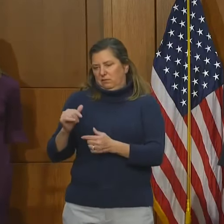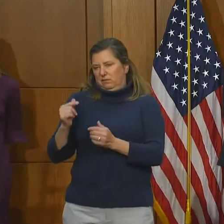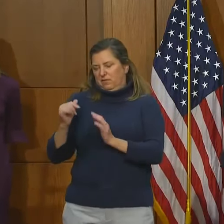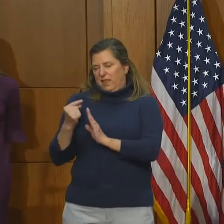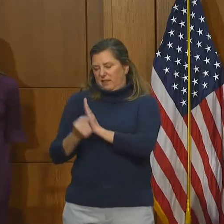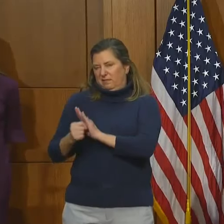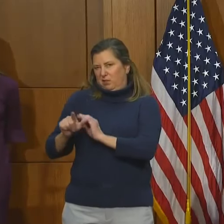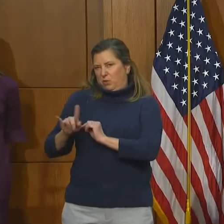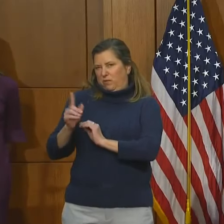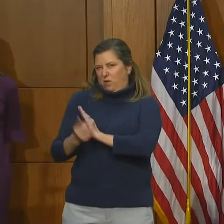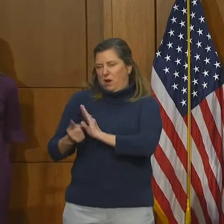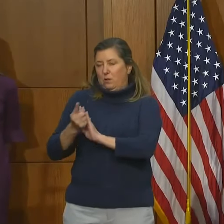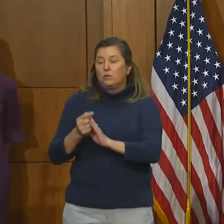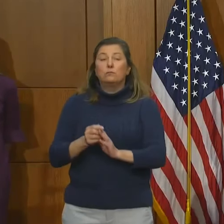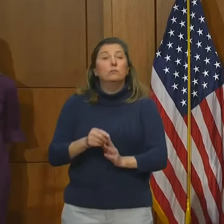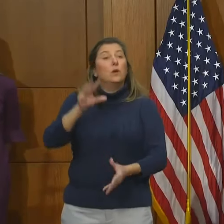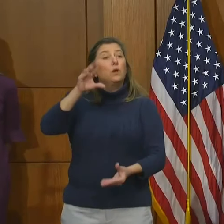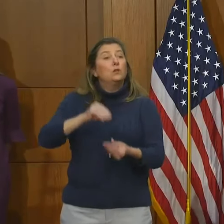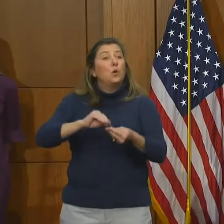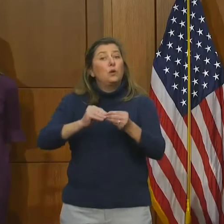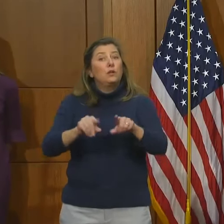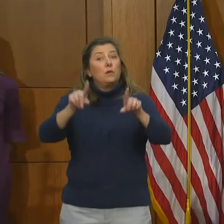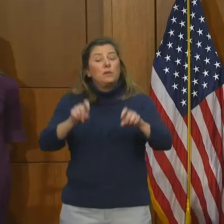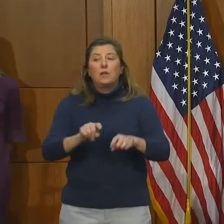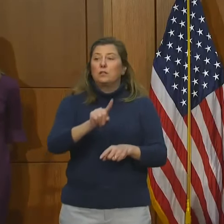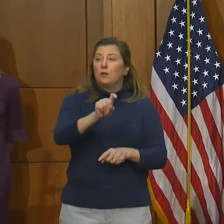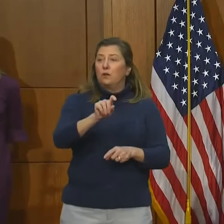time period. Total tests are at